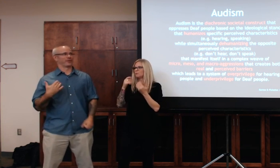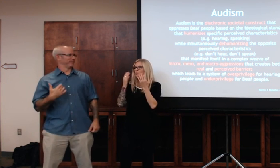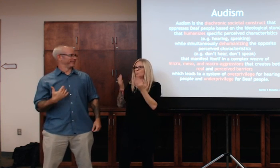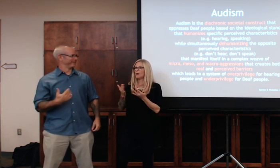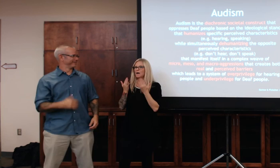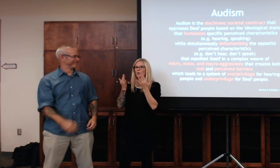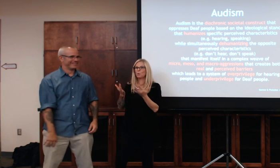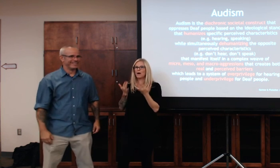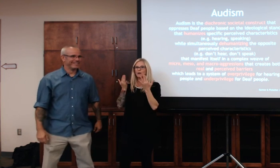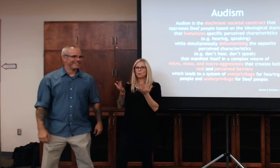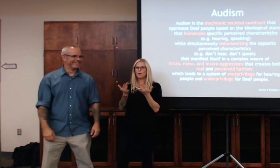have to wait